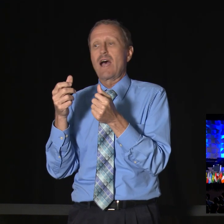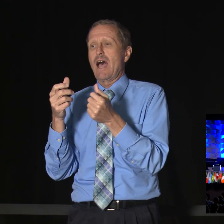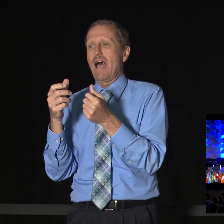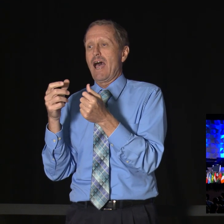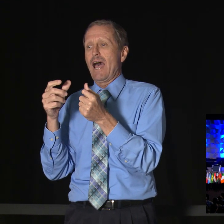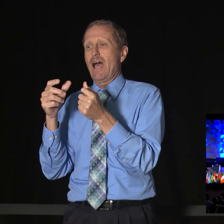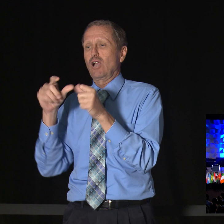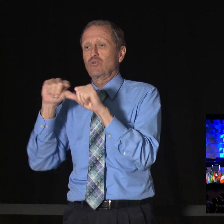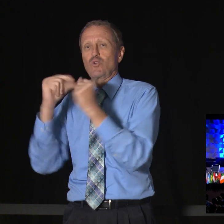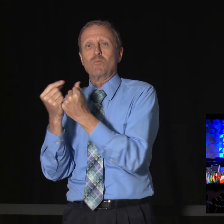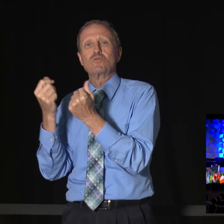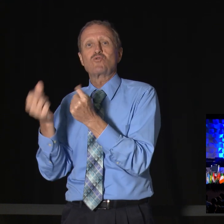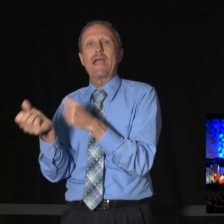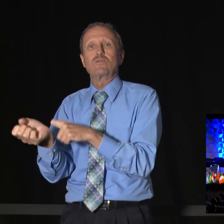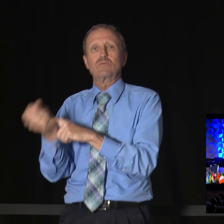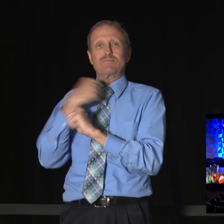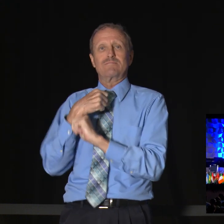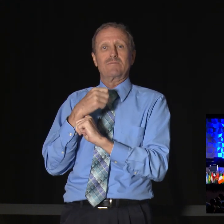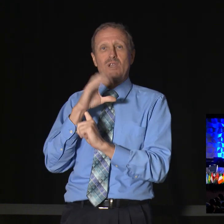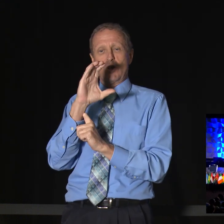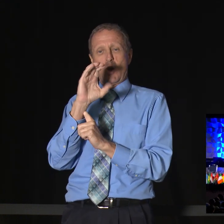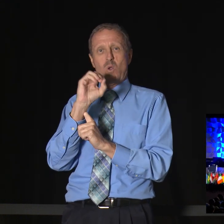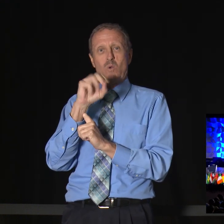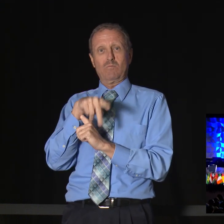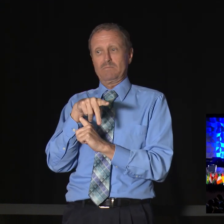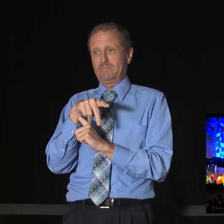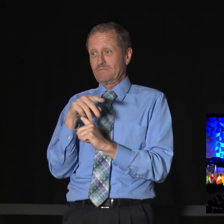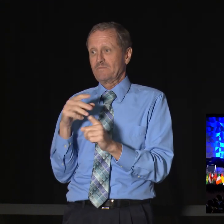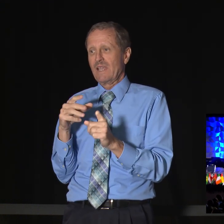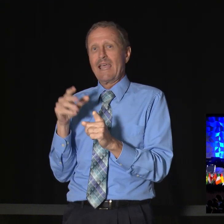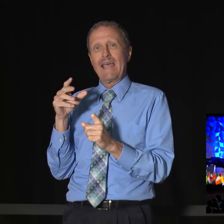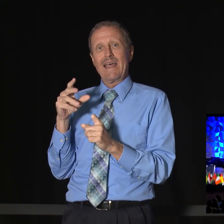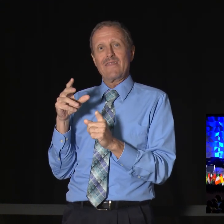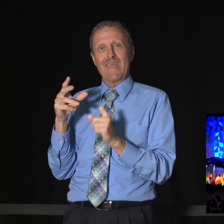David's kingdom was stolen from him